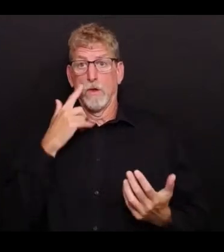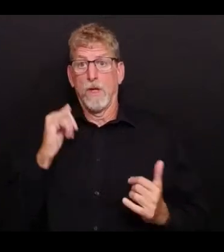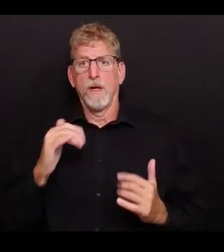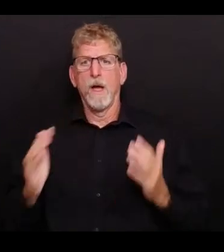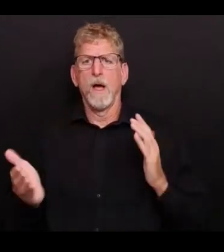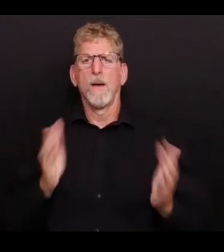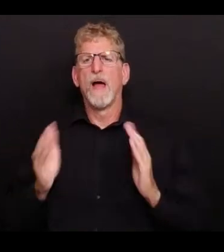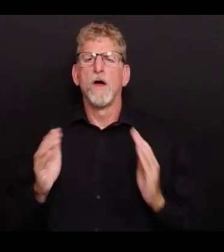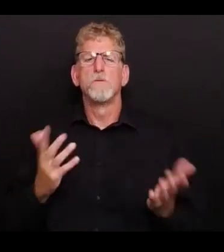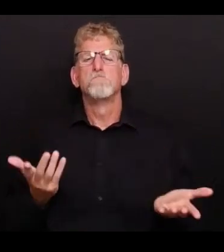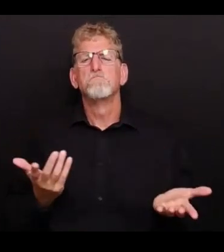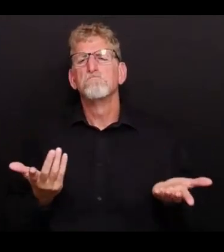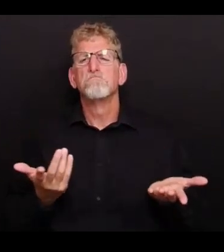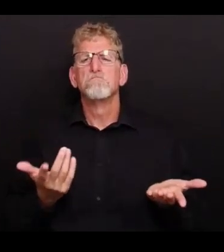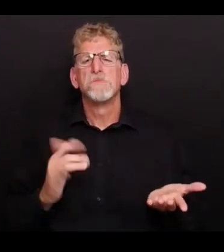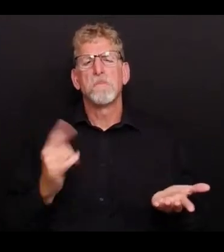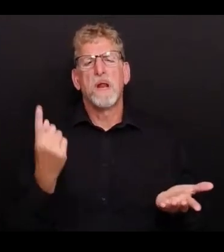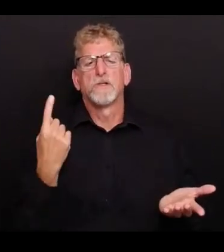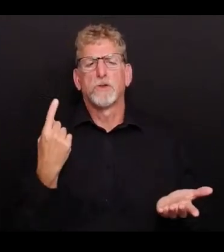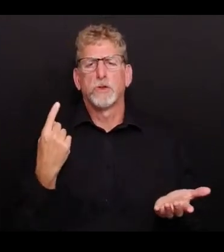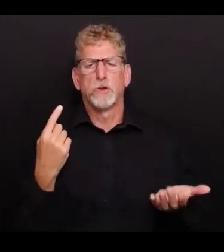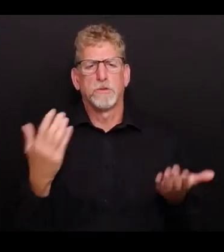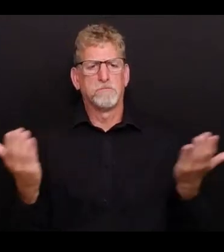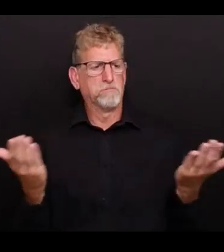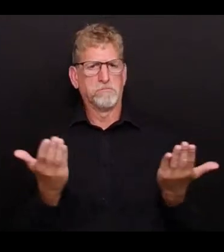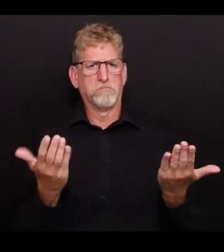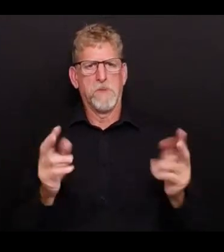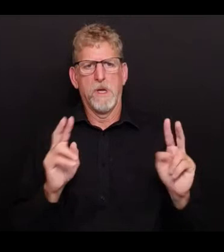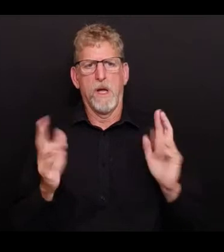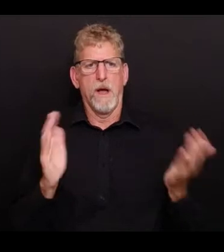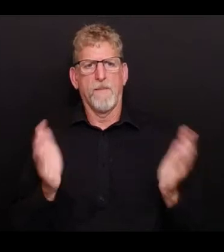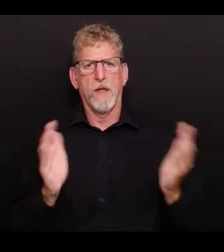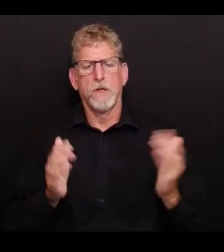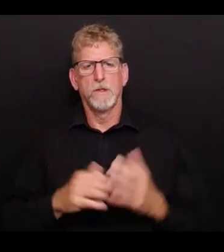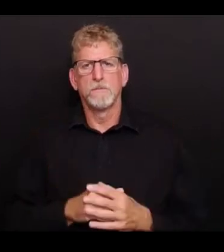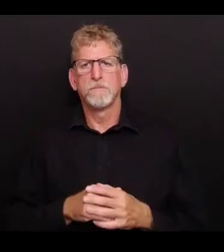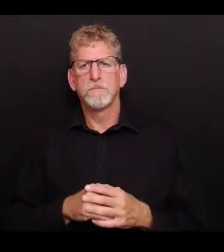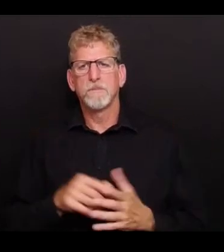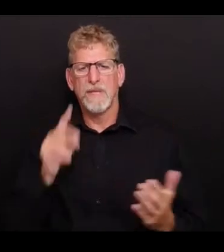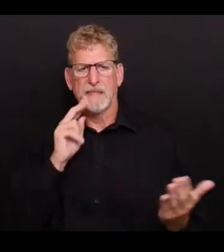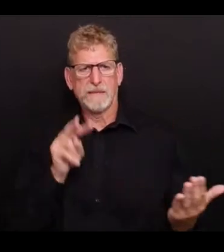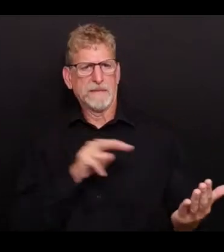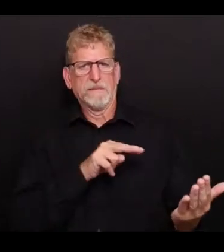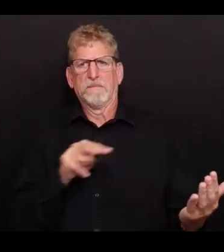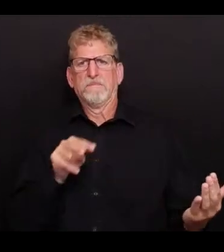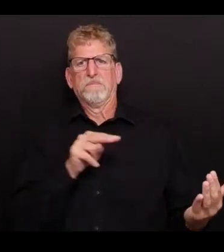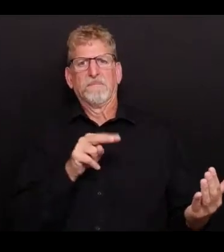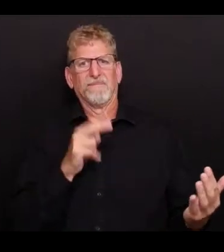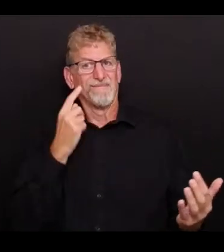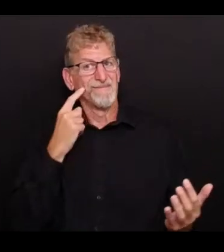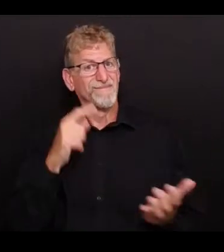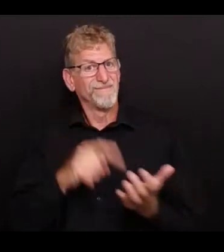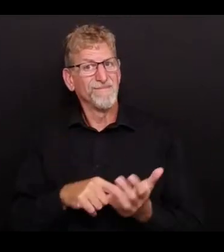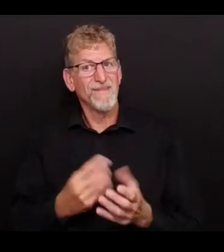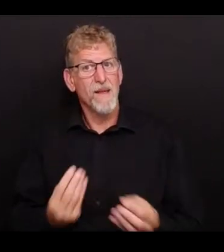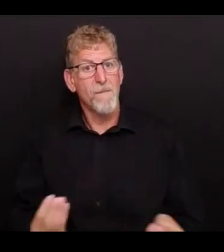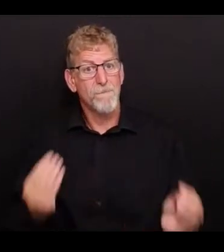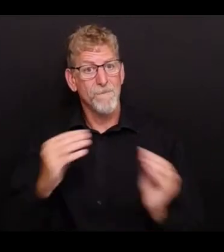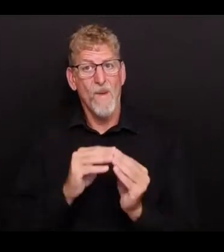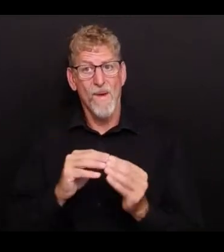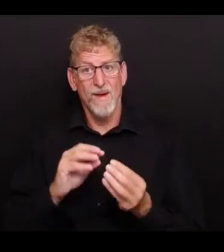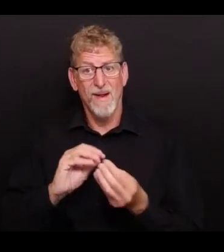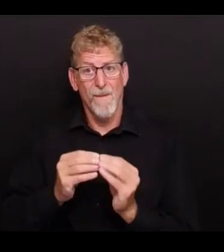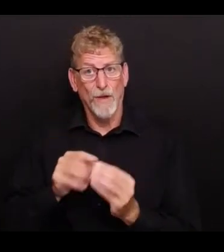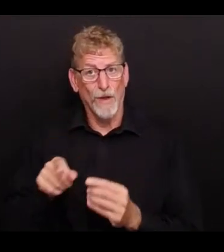last fall, first of all, we're seeing a higher number of cases than we were seeing at this time